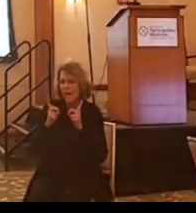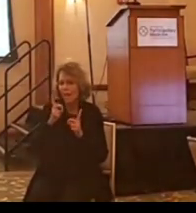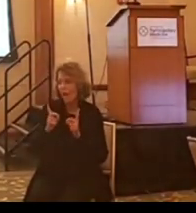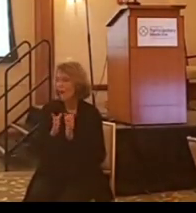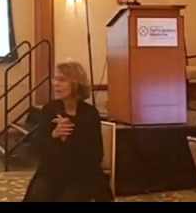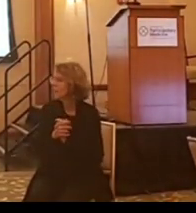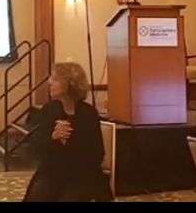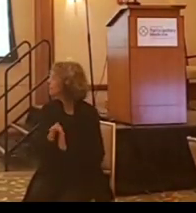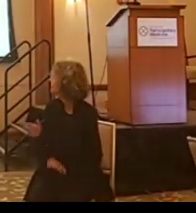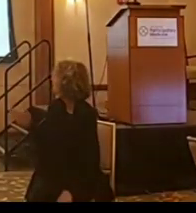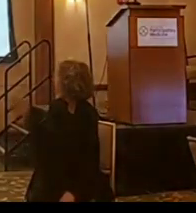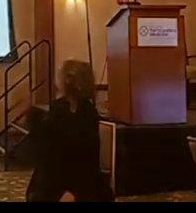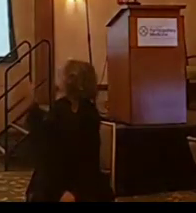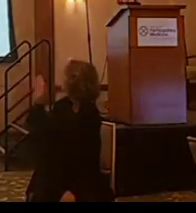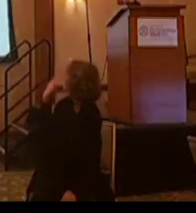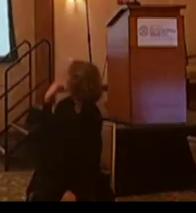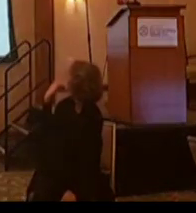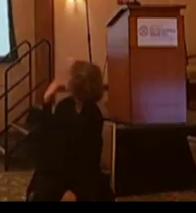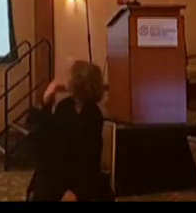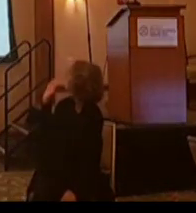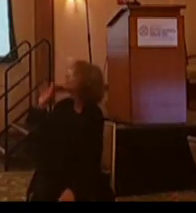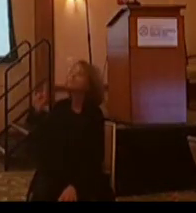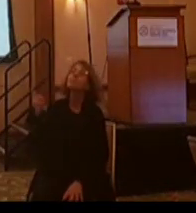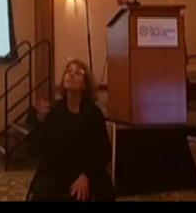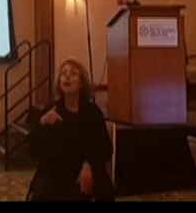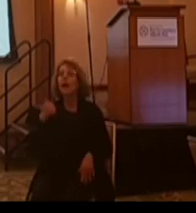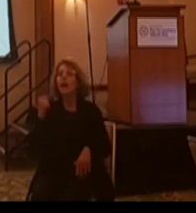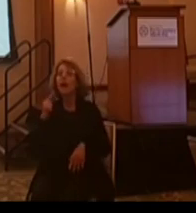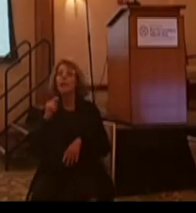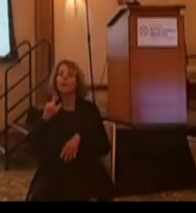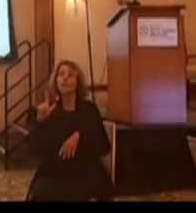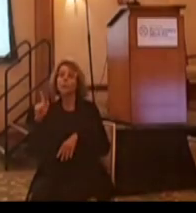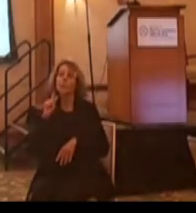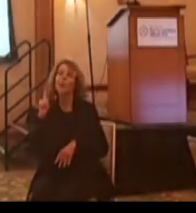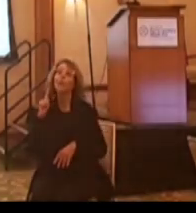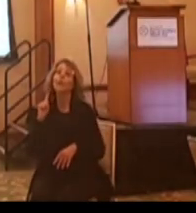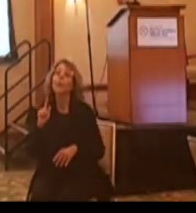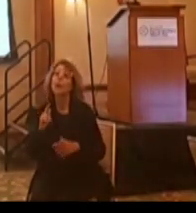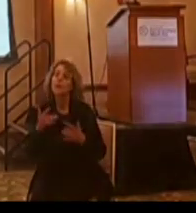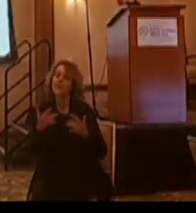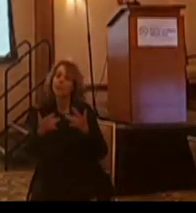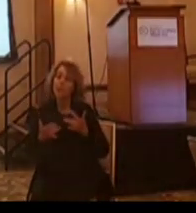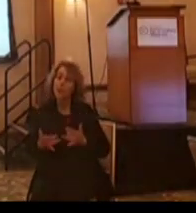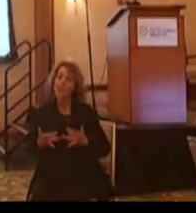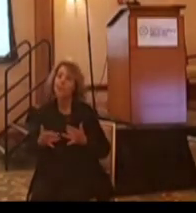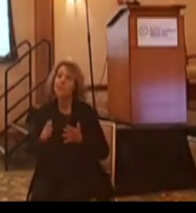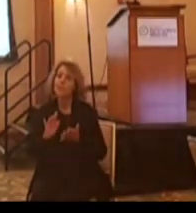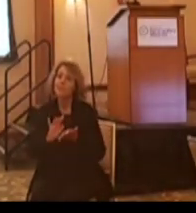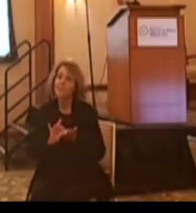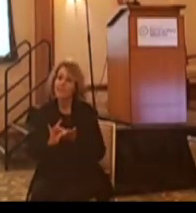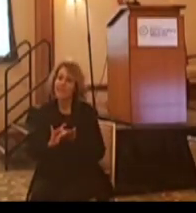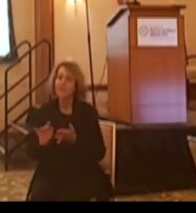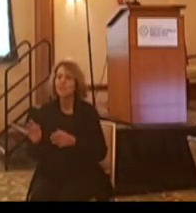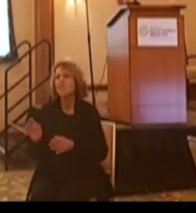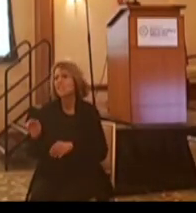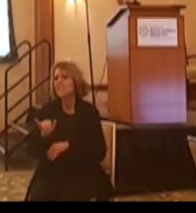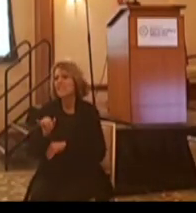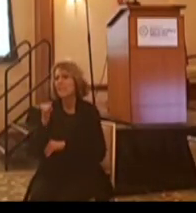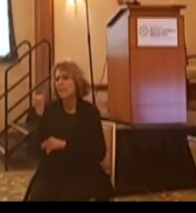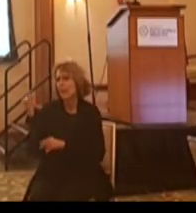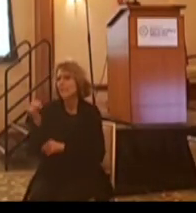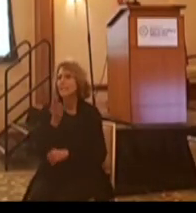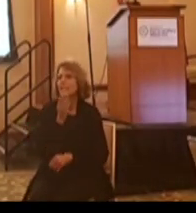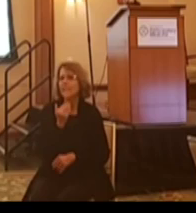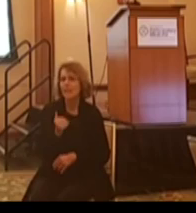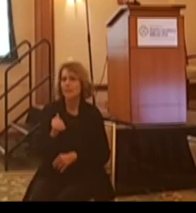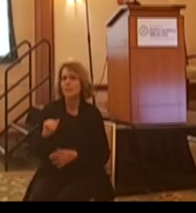this is a tool for talking about depression medications. It's similar to the one that we created for diabetes medication. These